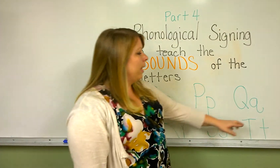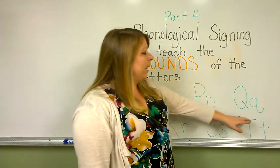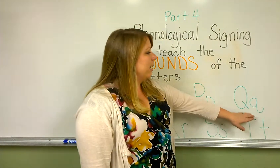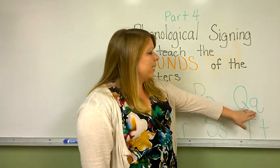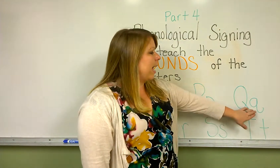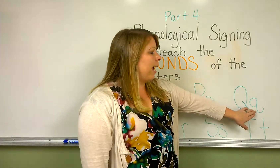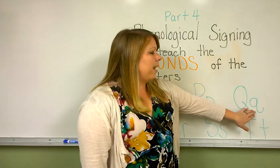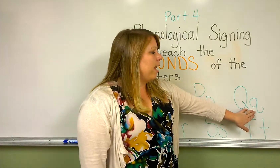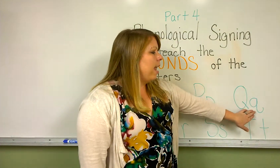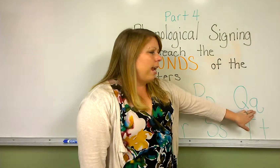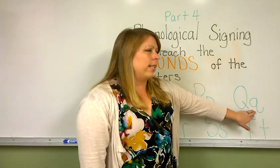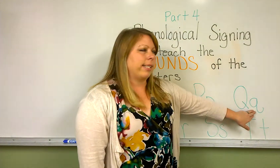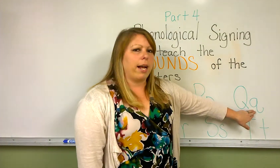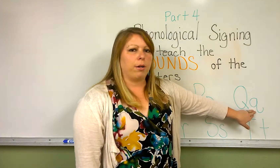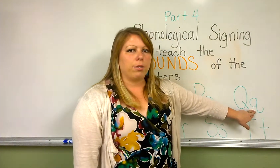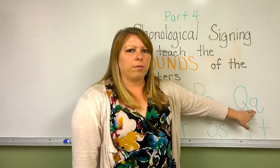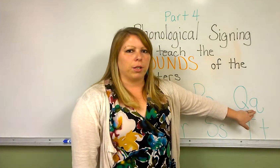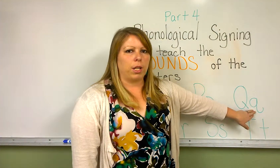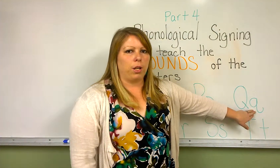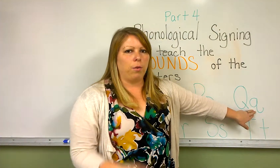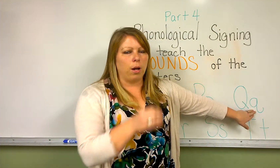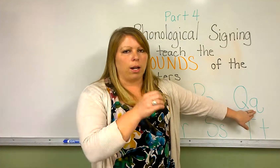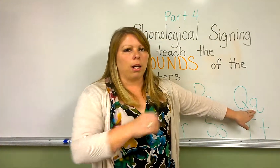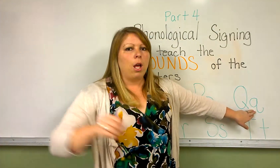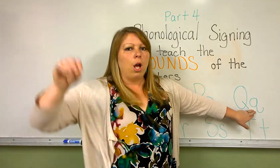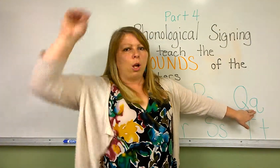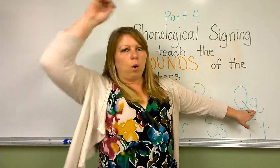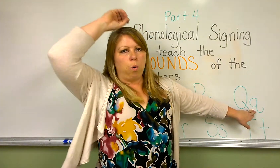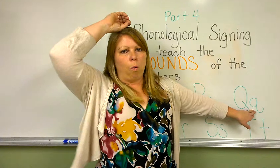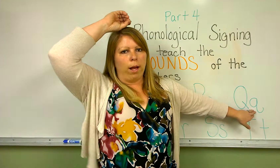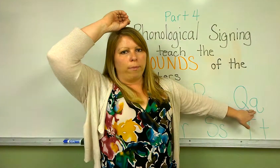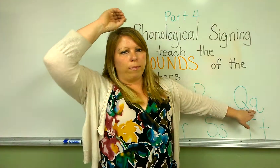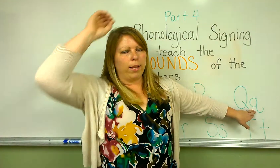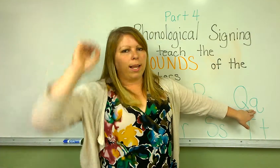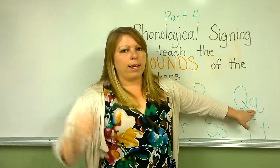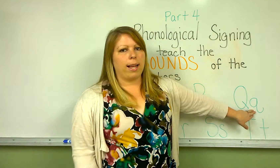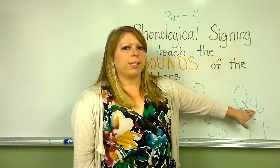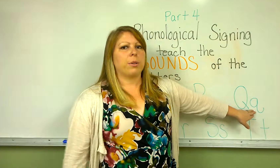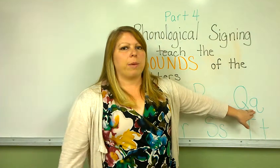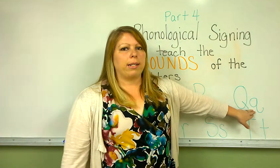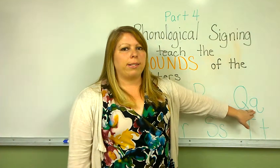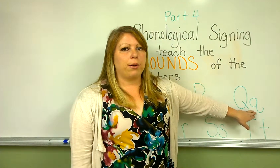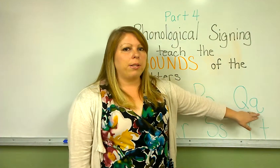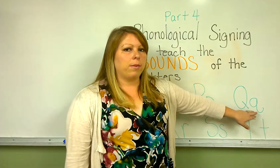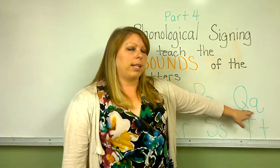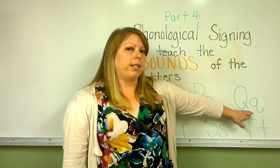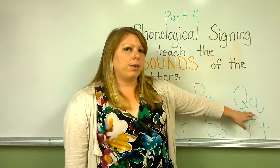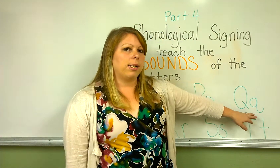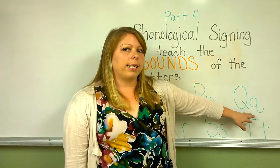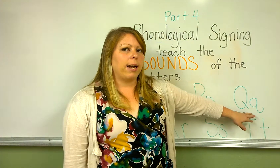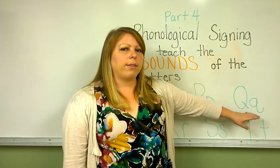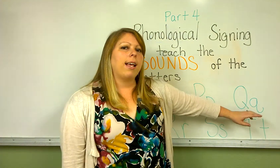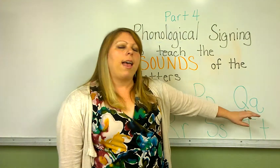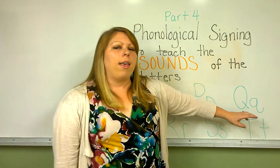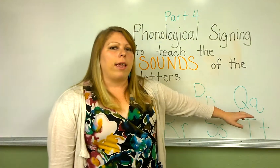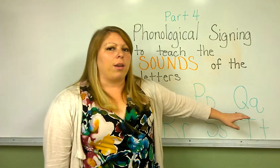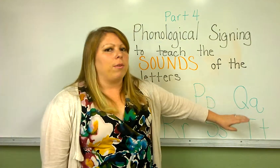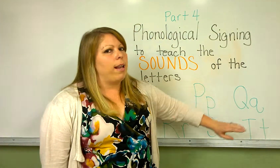The sign and sound for Q are Q. And I like to remind students when I teach this sound that you